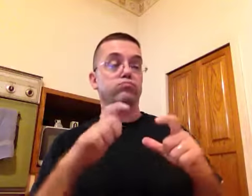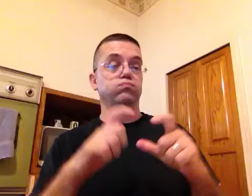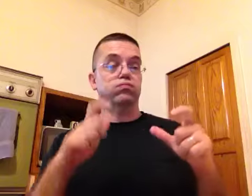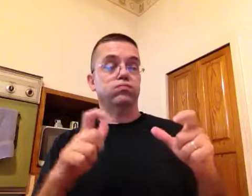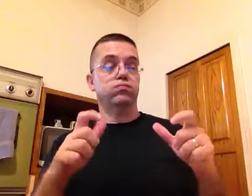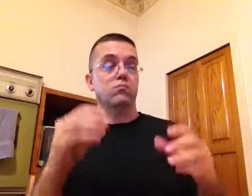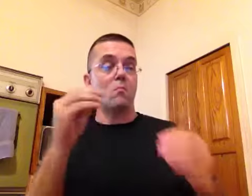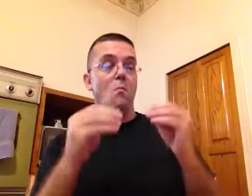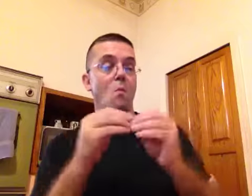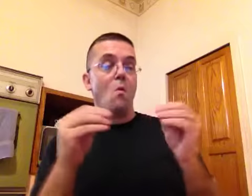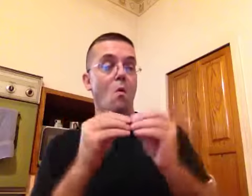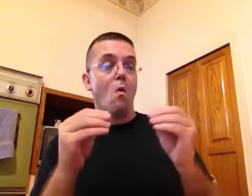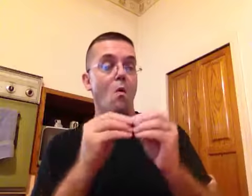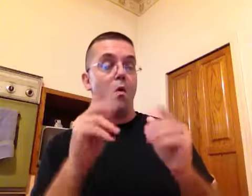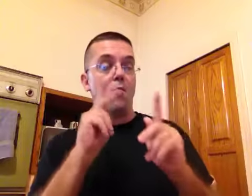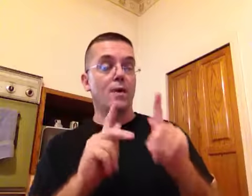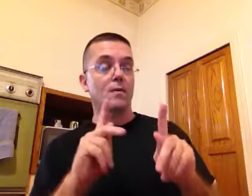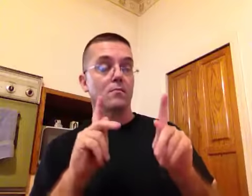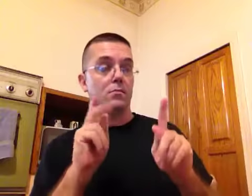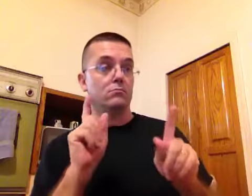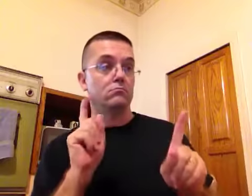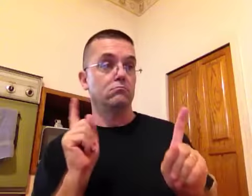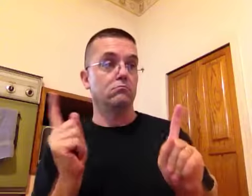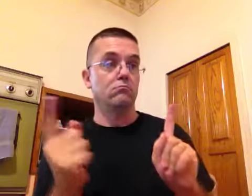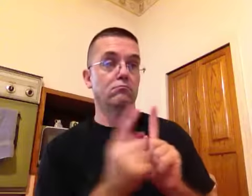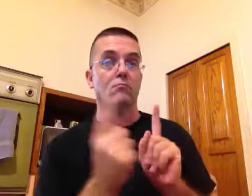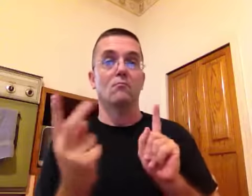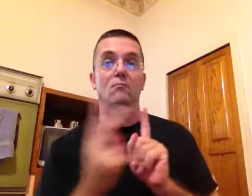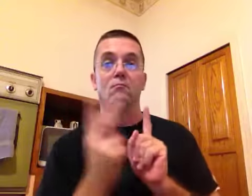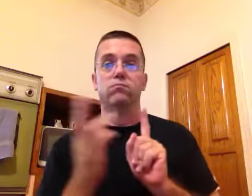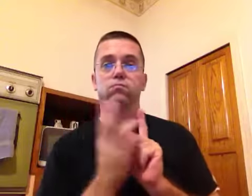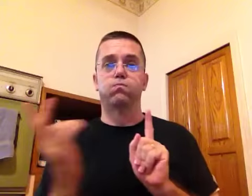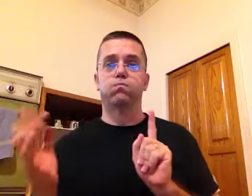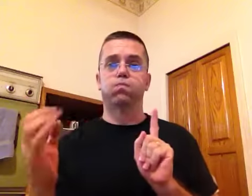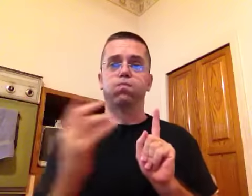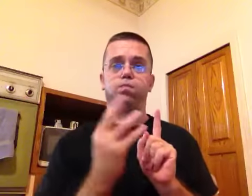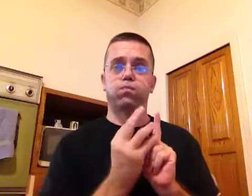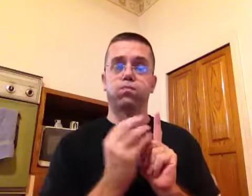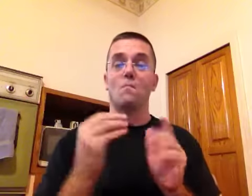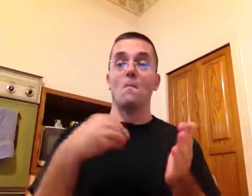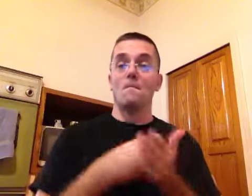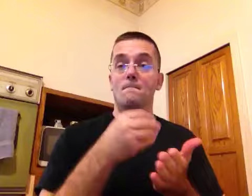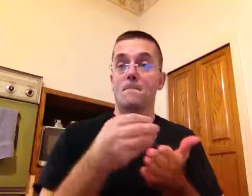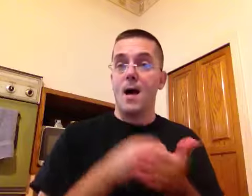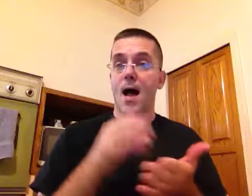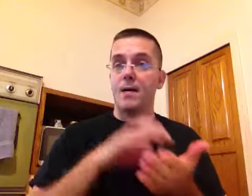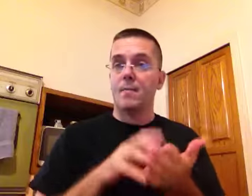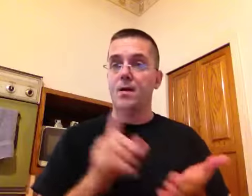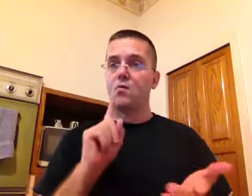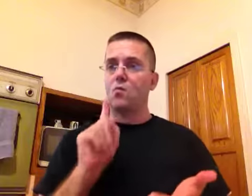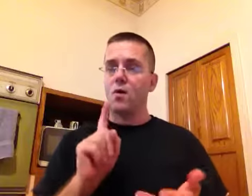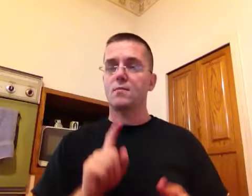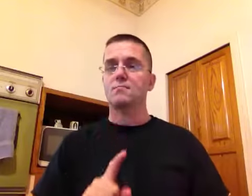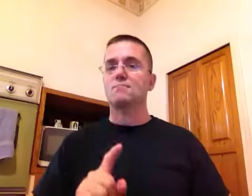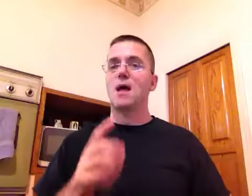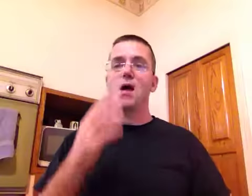you want to do with it? Do you want to take a commercial and sell it through, like, grocery stores or something? Well, I don't know. Sometimes I think if I should